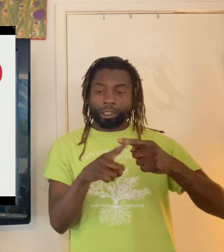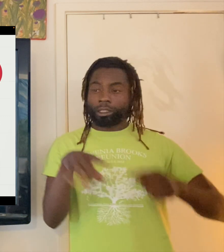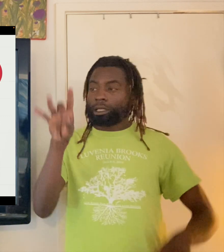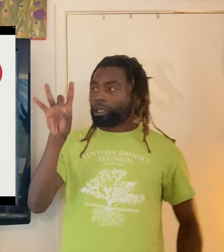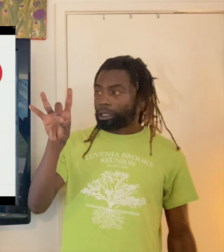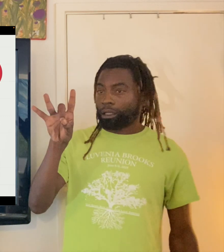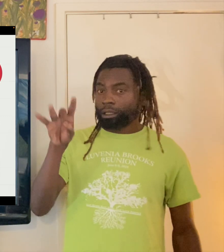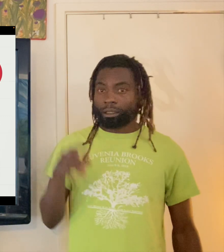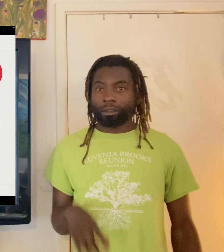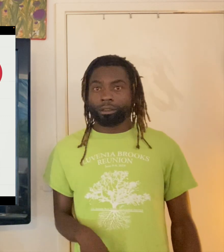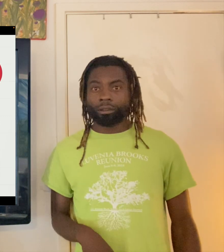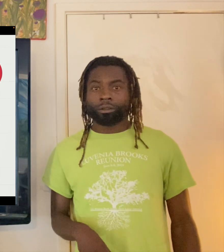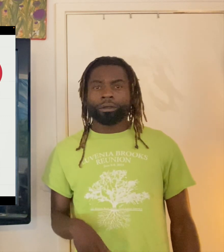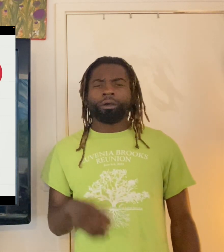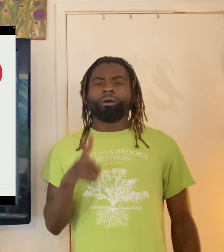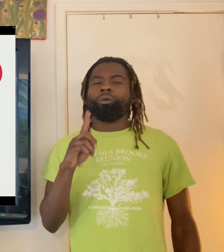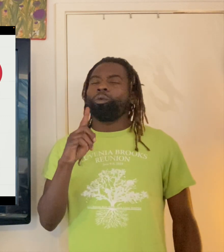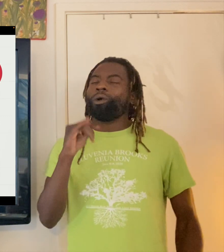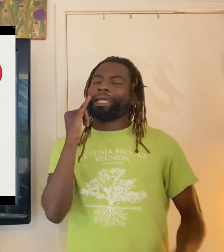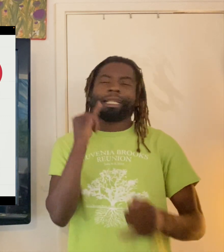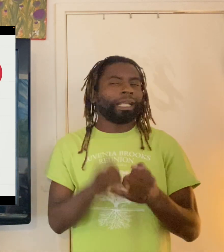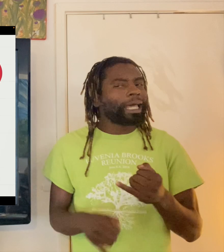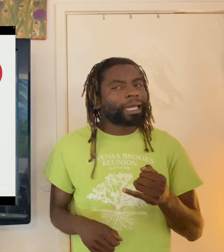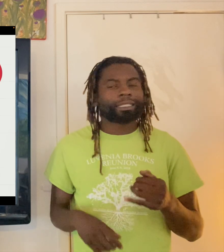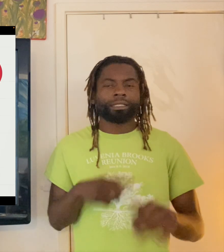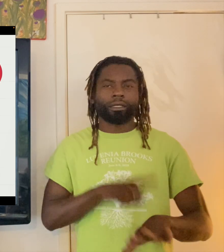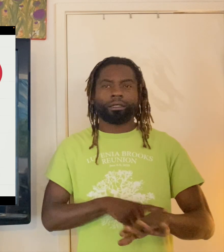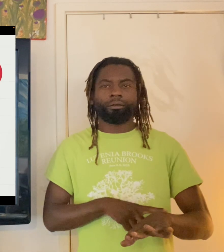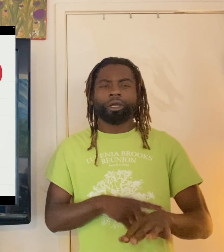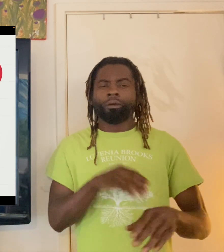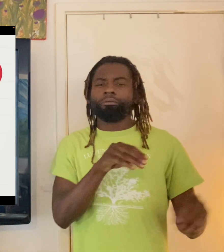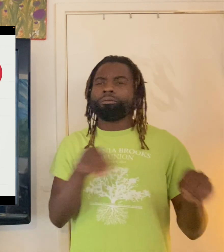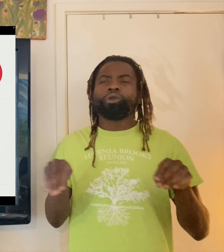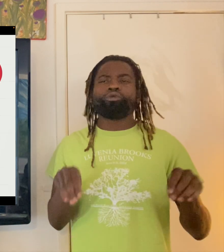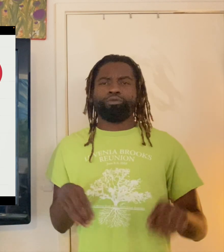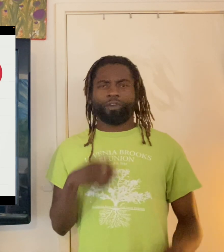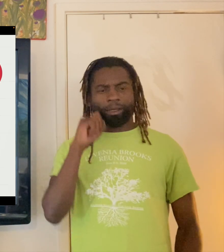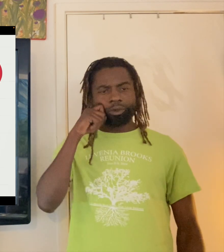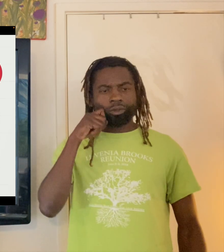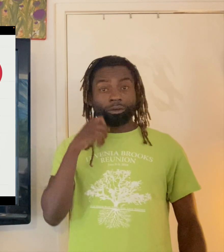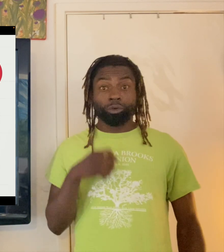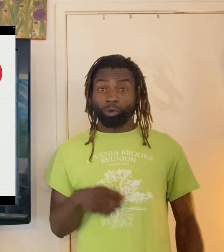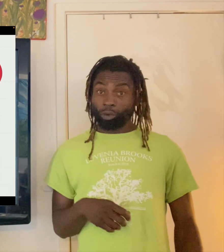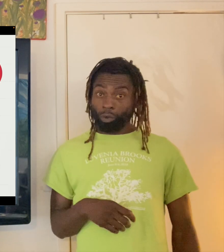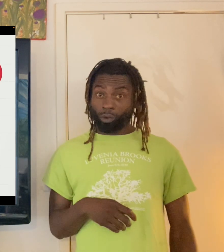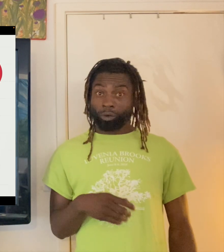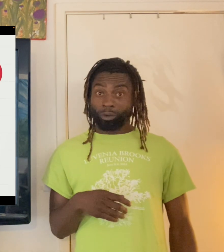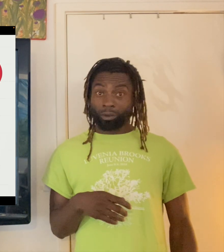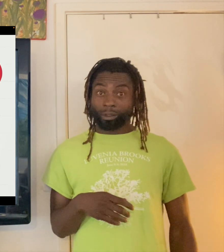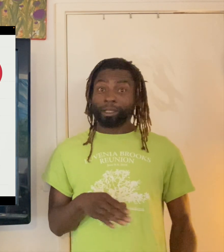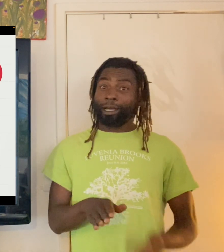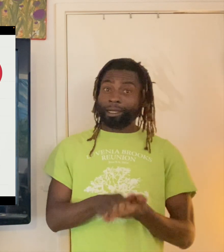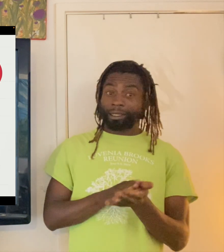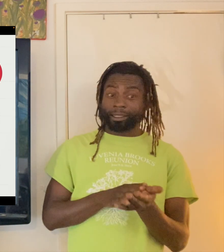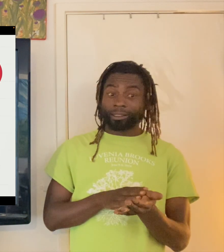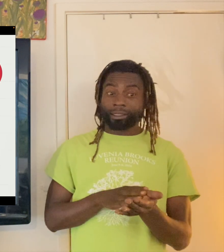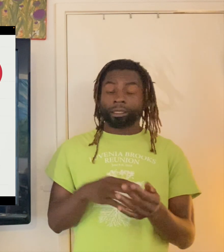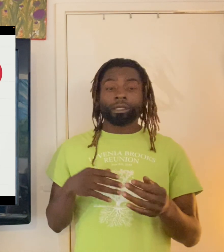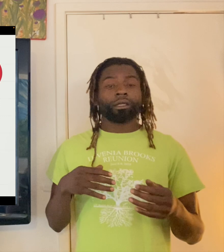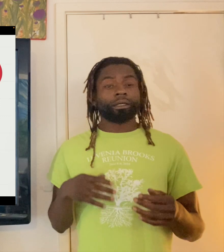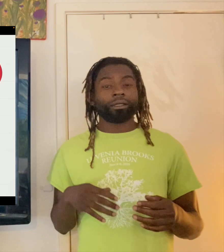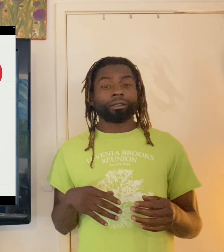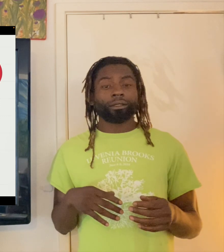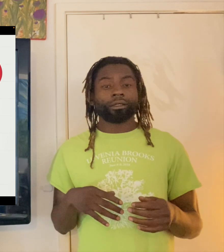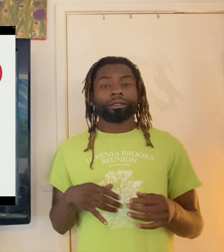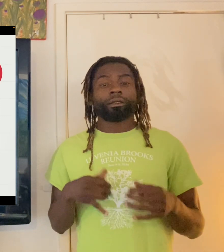8. Okay, one last time. Move, apples. Oh, cool. Now we have